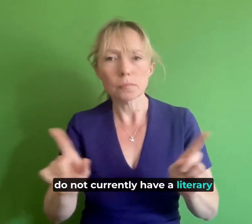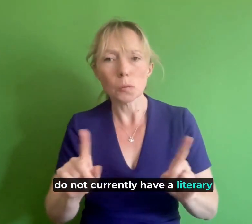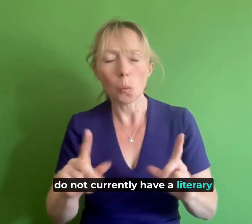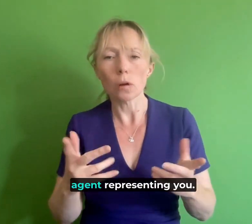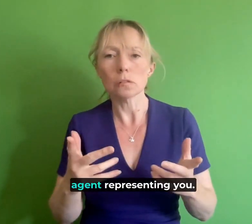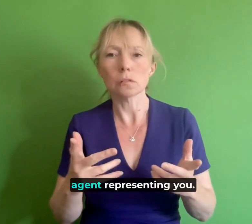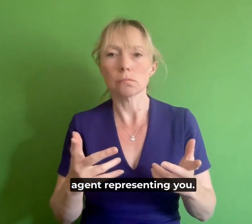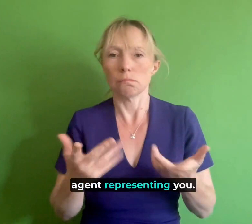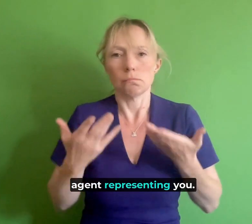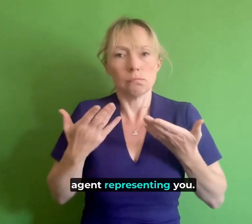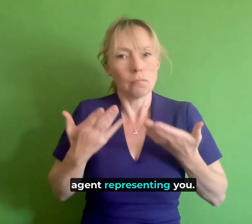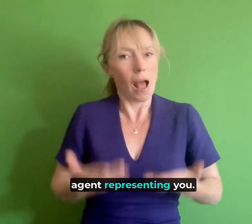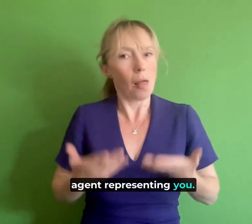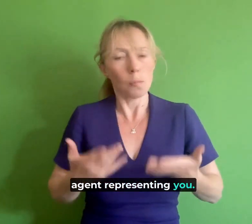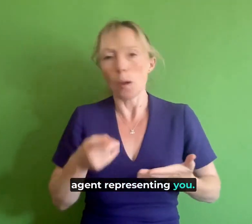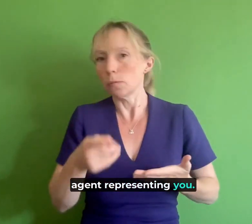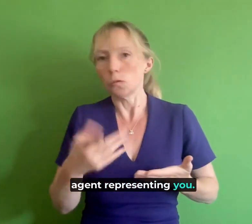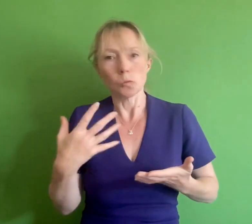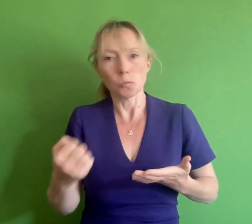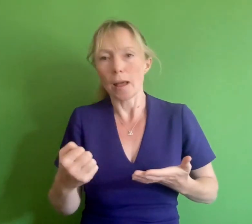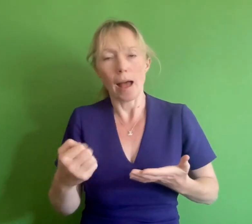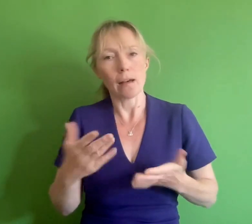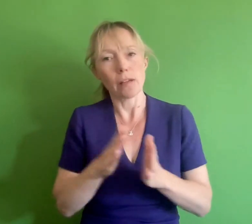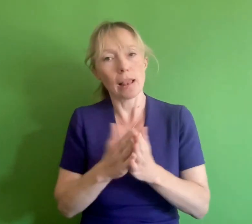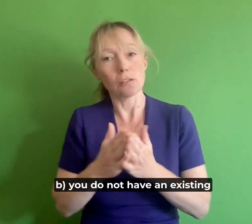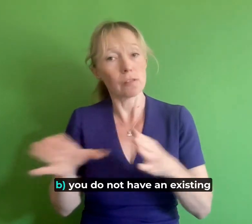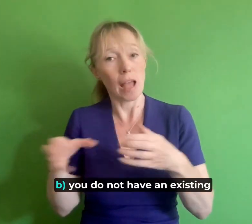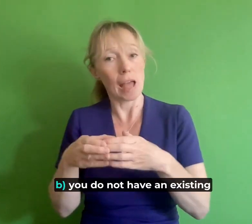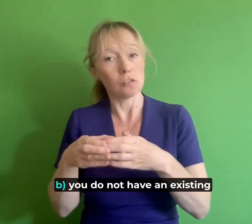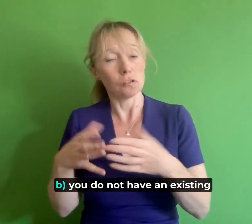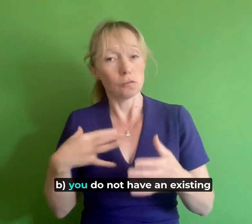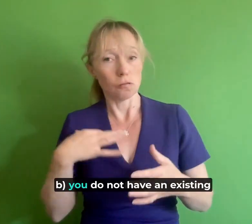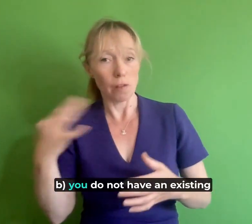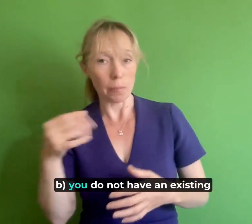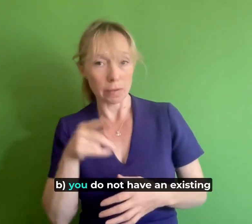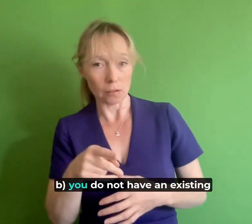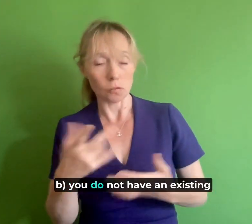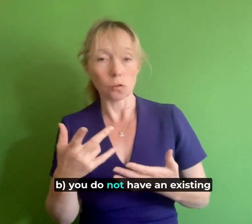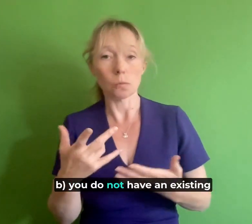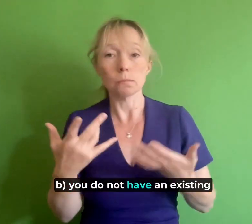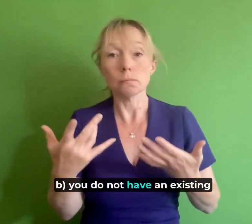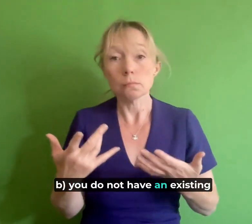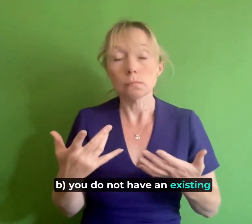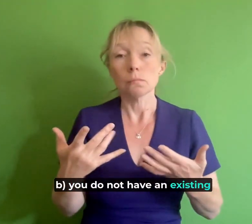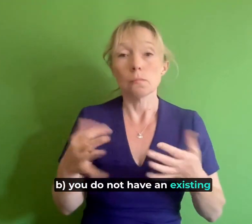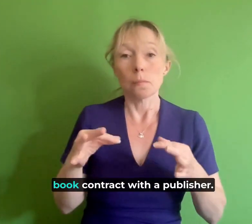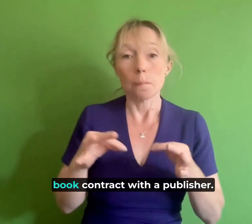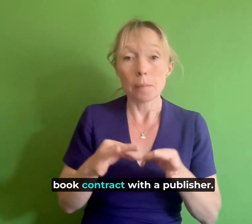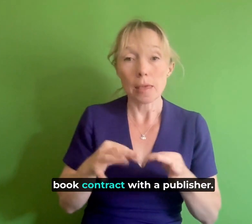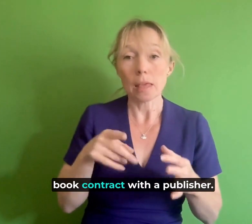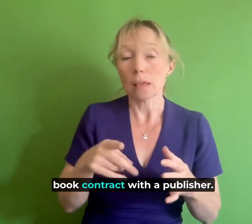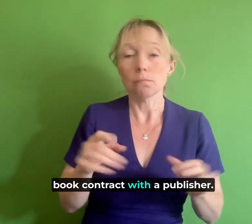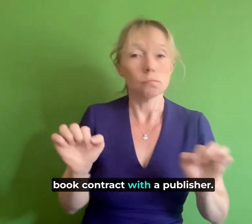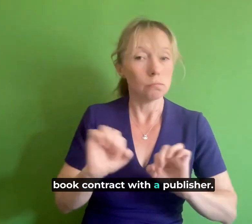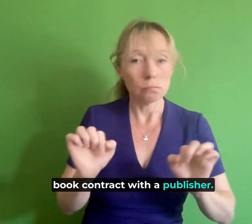literary agent representing you. B. You do not have an existing book contract with a